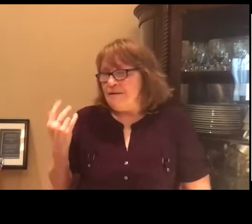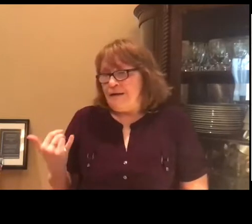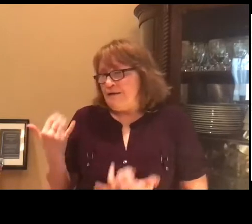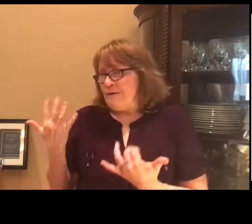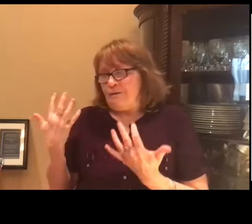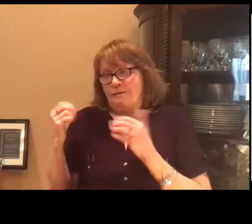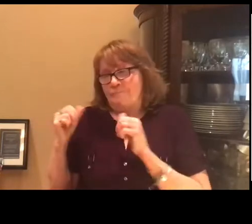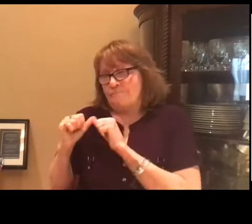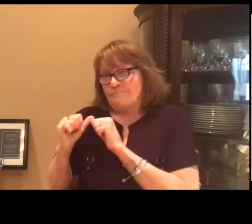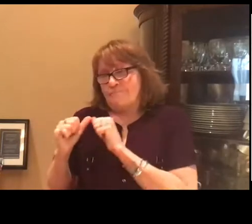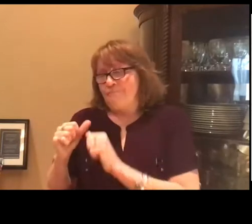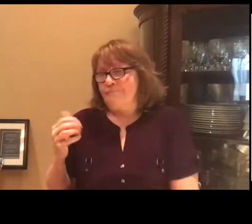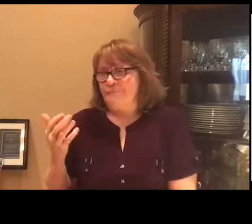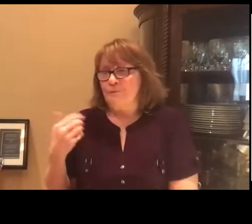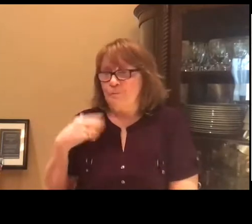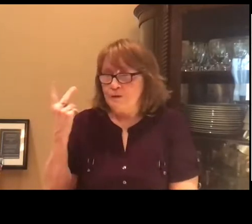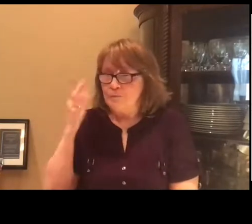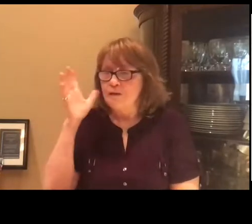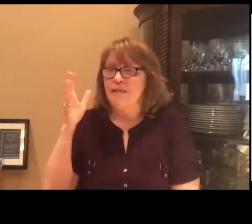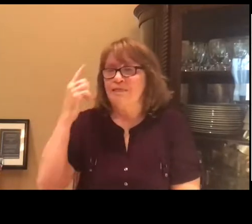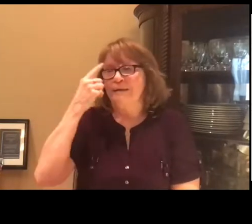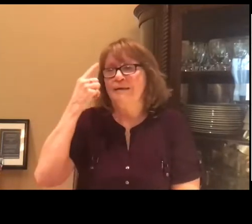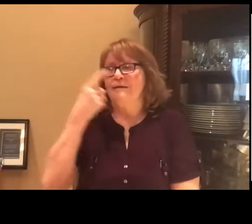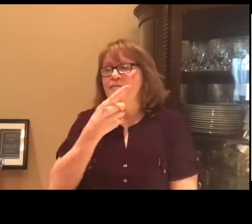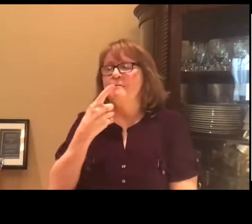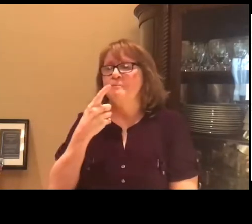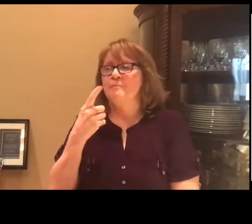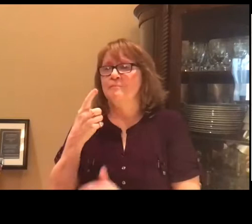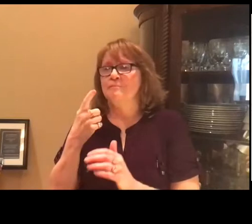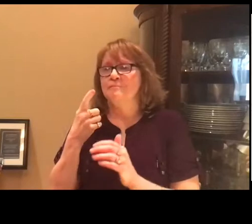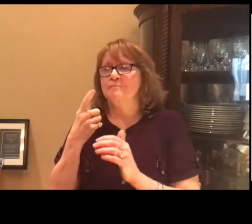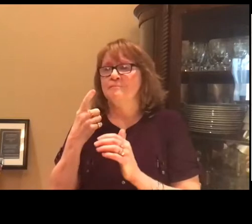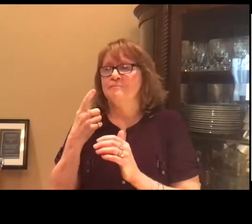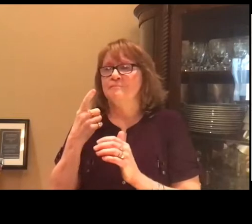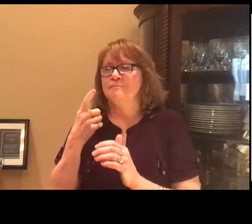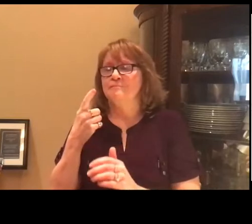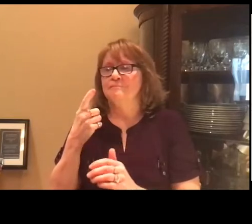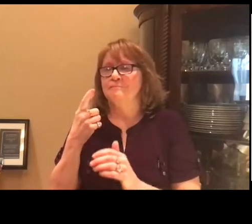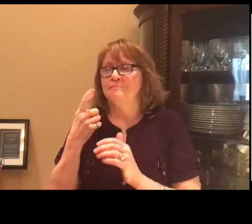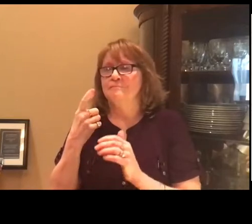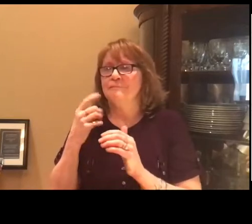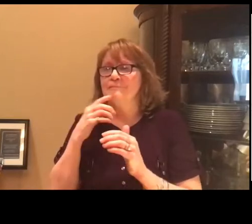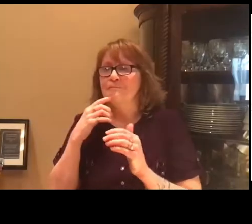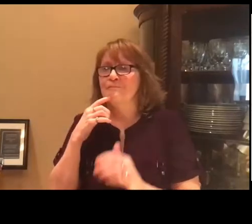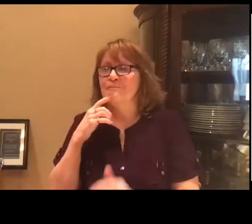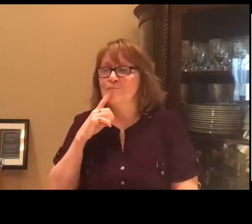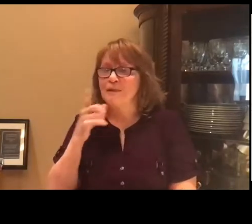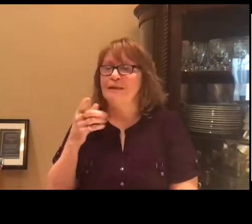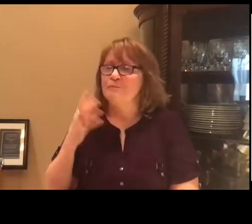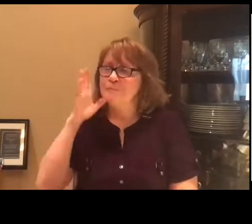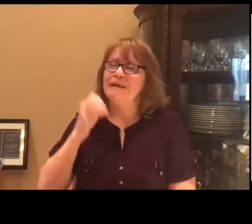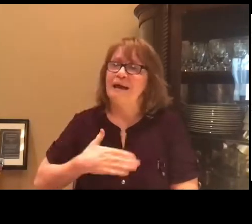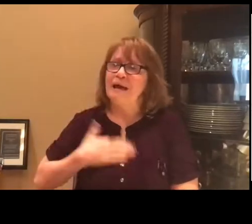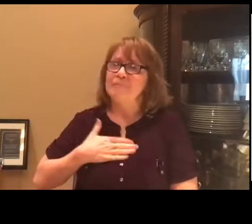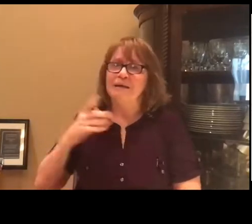we will think of him fondly. We will share happy memories. We will be happy when we think of him in